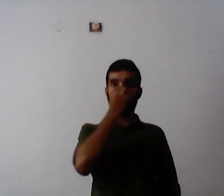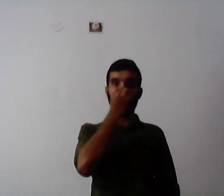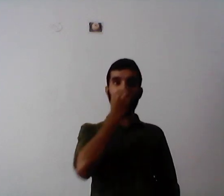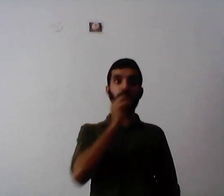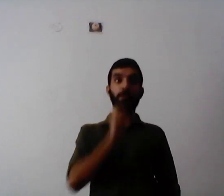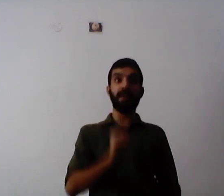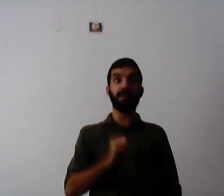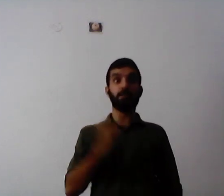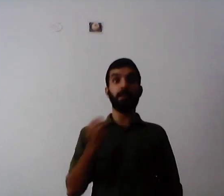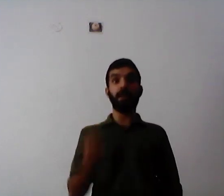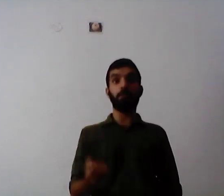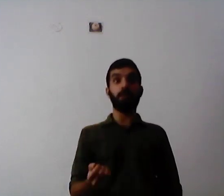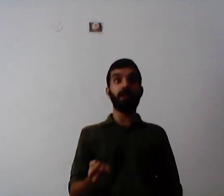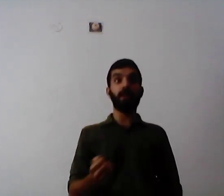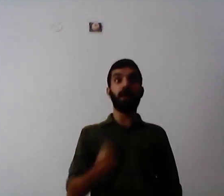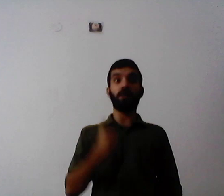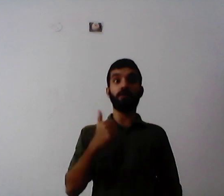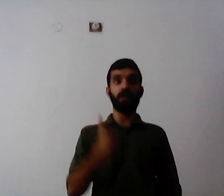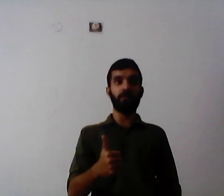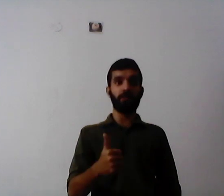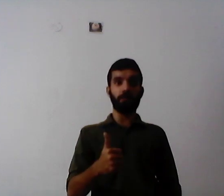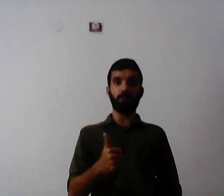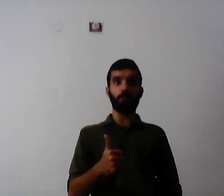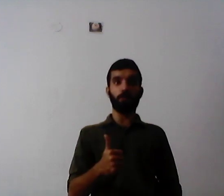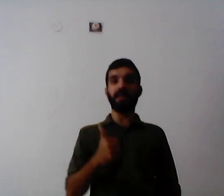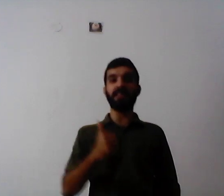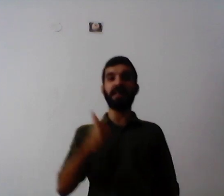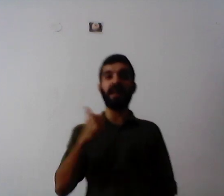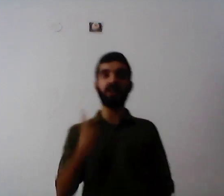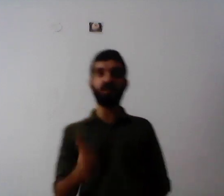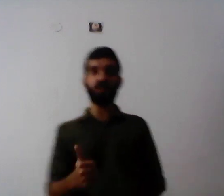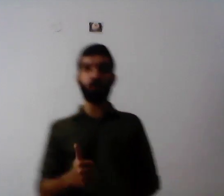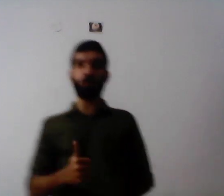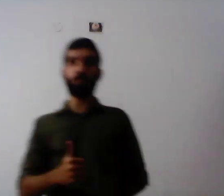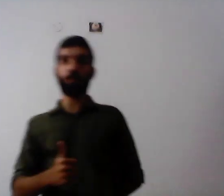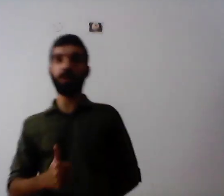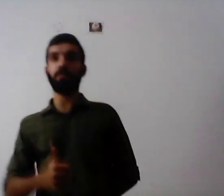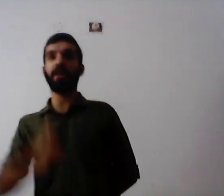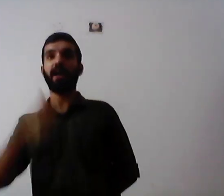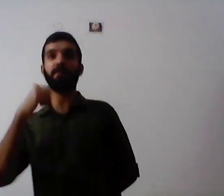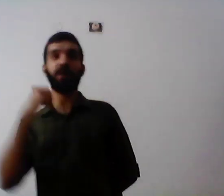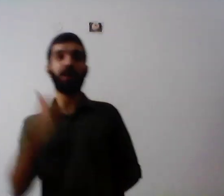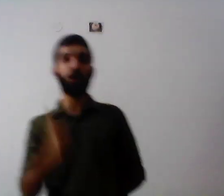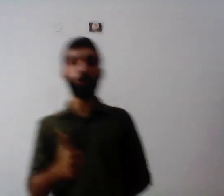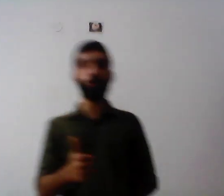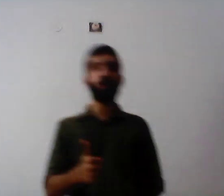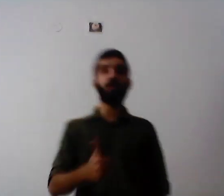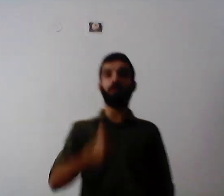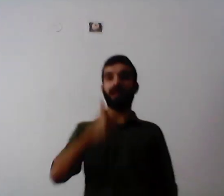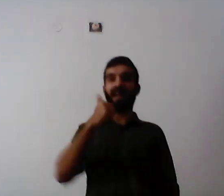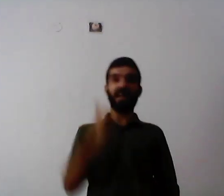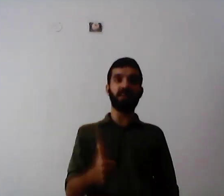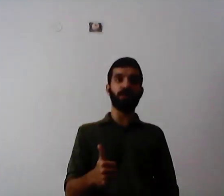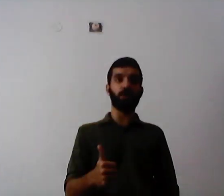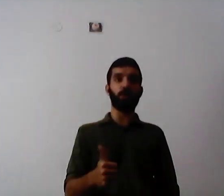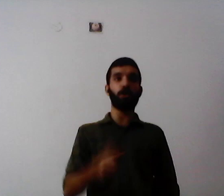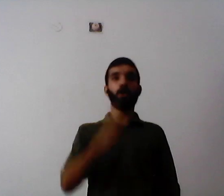will be explained by a very famous law, that is Henry's law. Okay, we have a law called Henry's law,